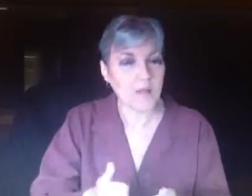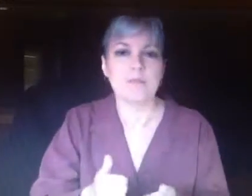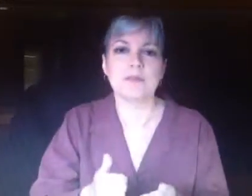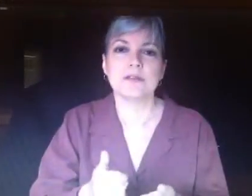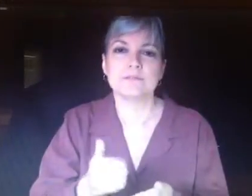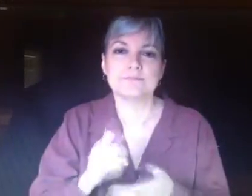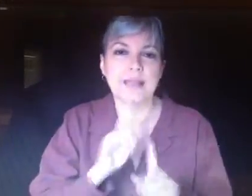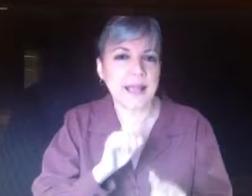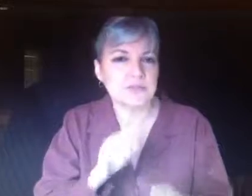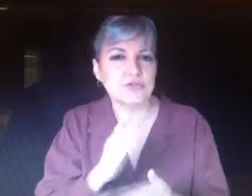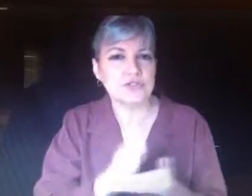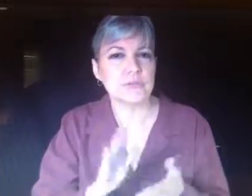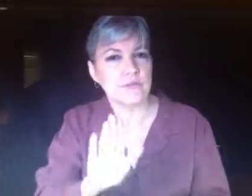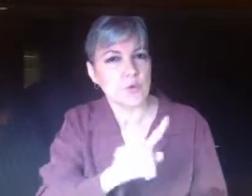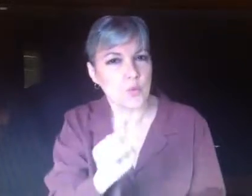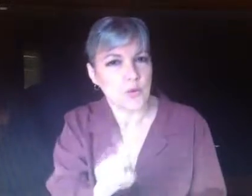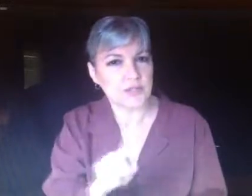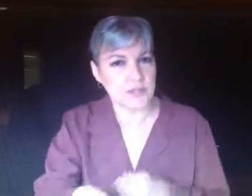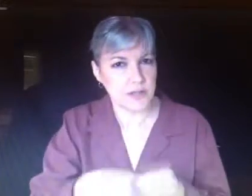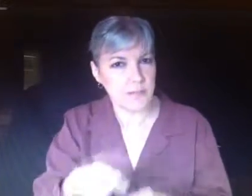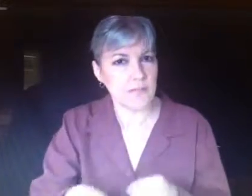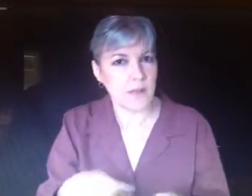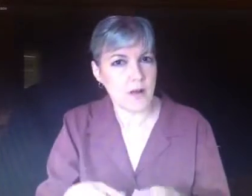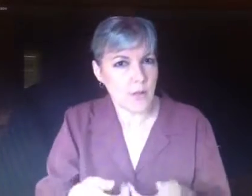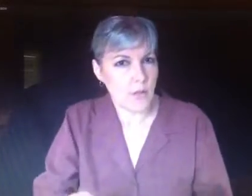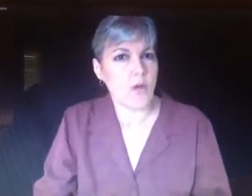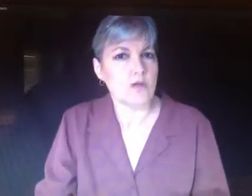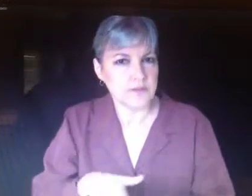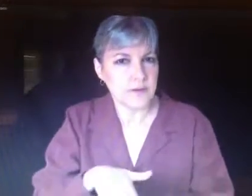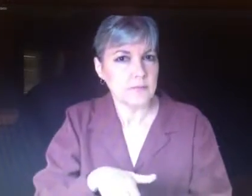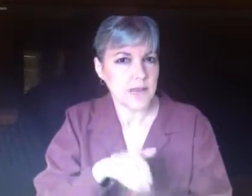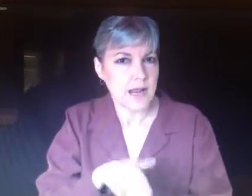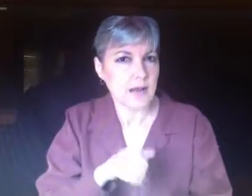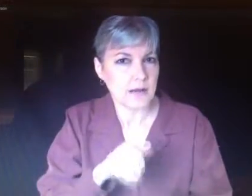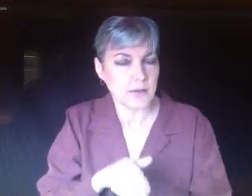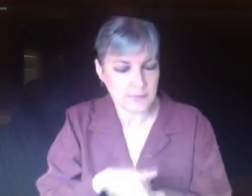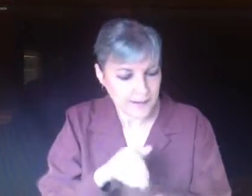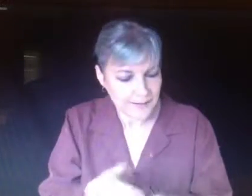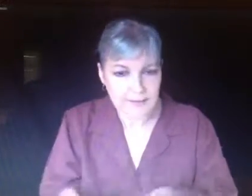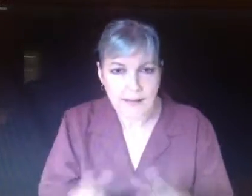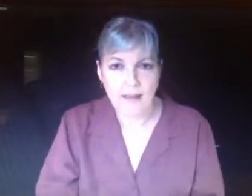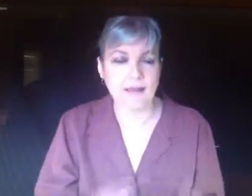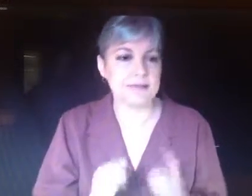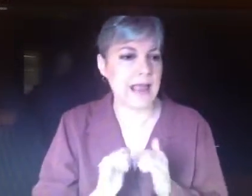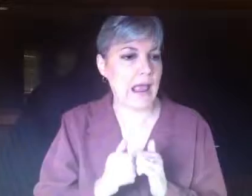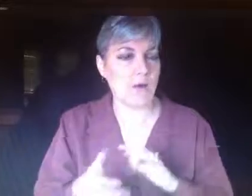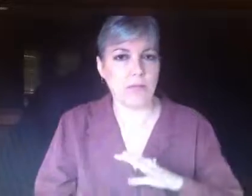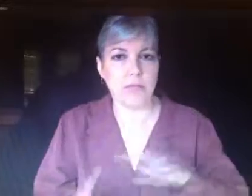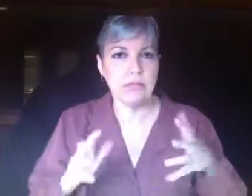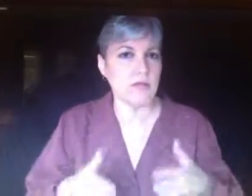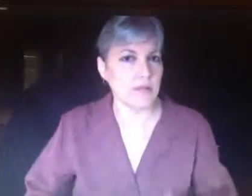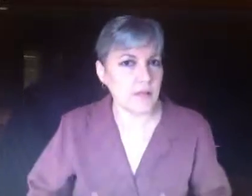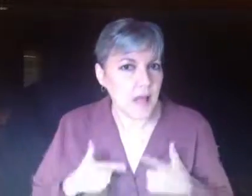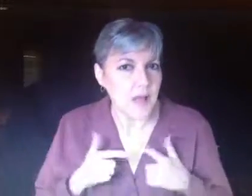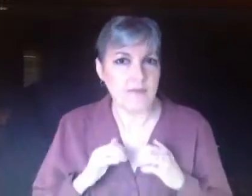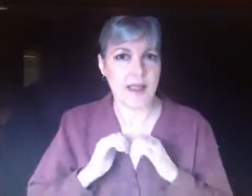And this video is going to help answer some of the questions that people have about coping with pet loss and how